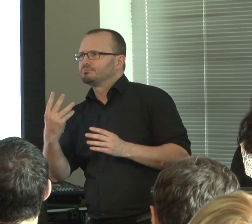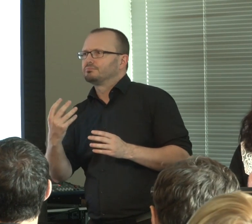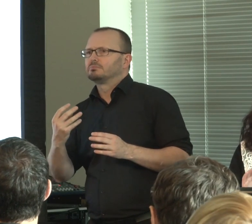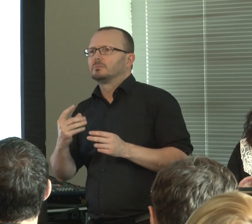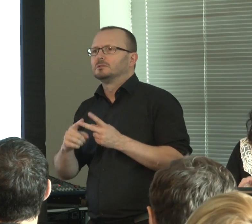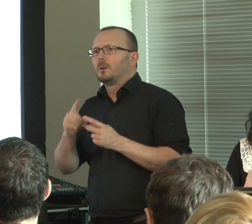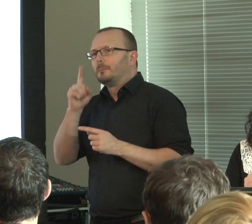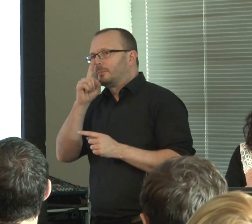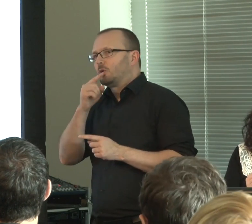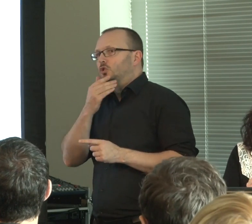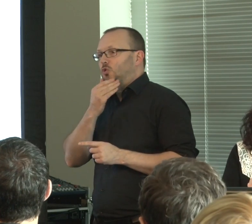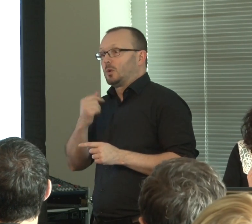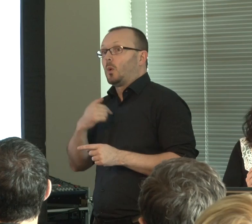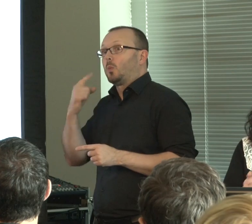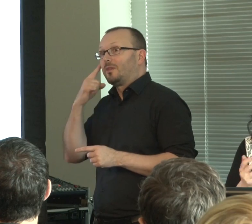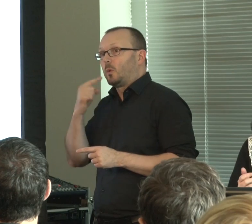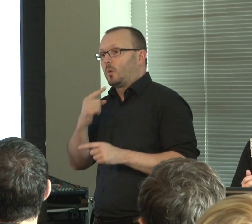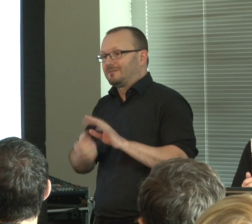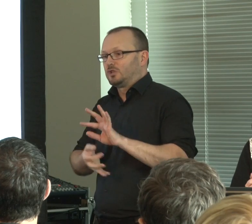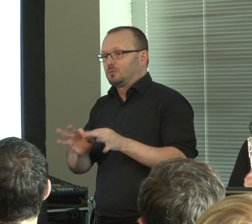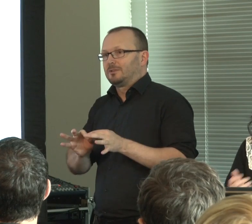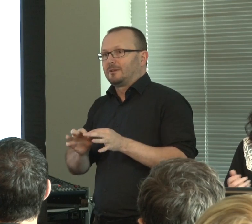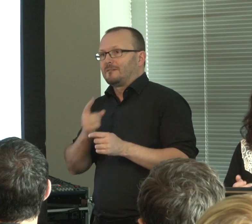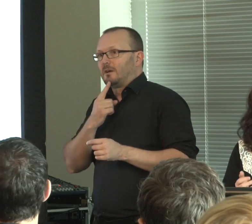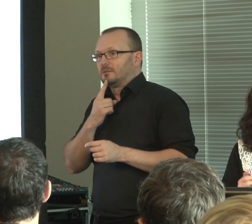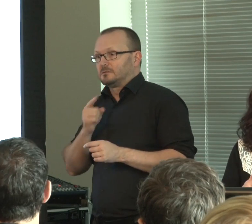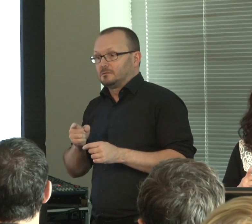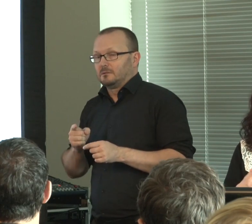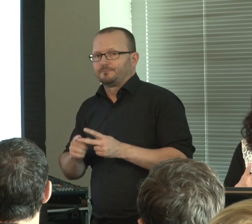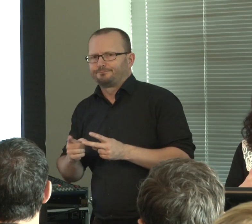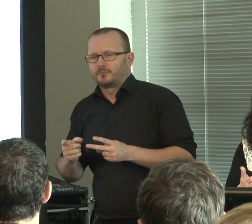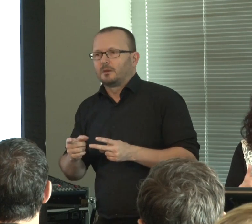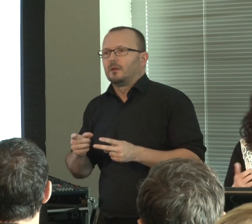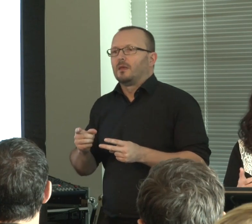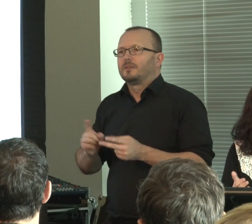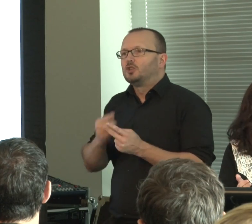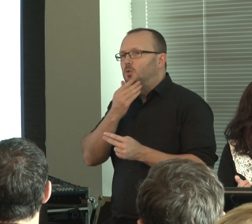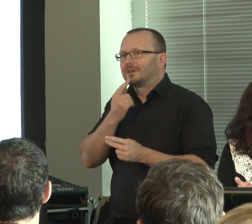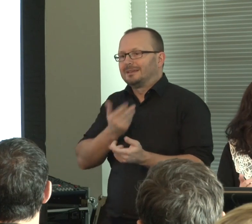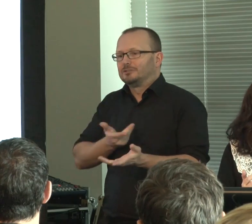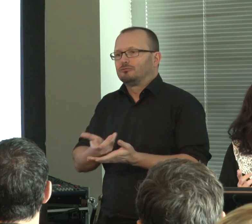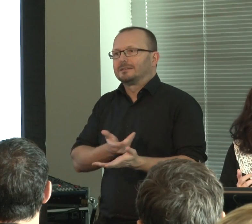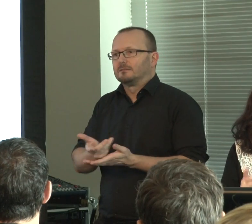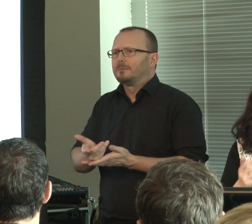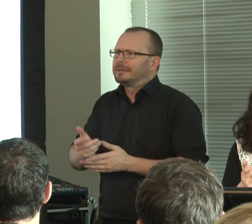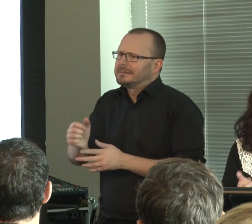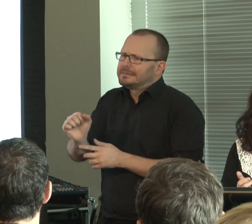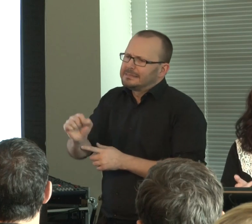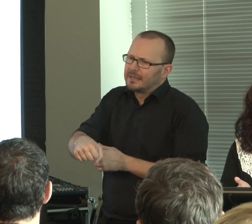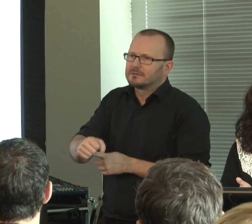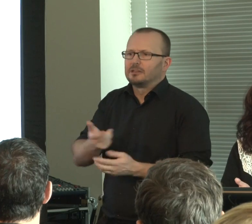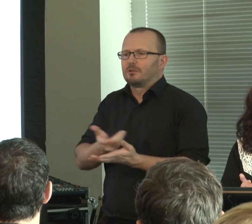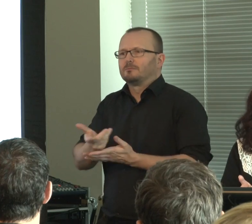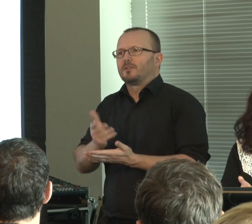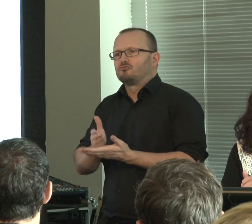what we thought of as an interpretive device as an interactive. Yes, they are interactive, but that's not primarily why we designed them that way. They are our